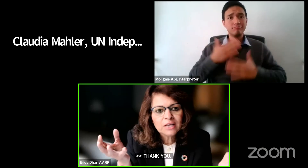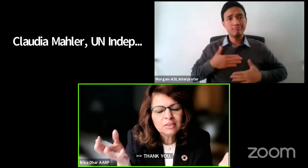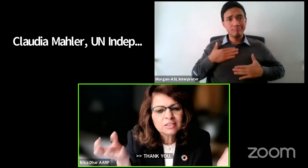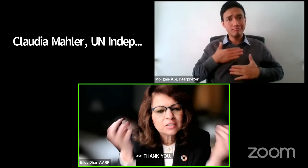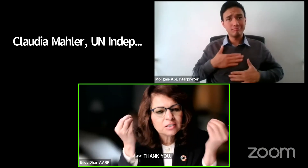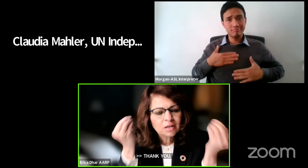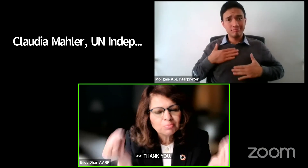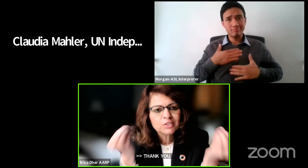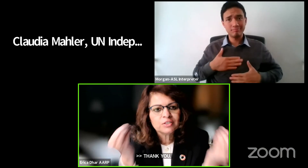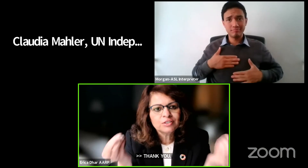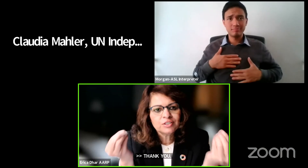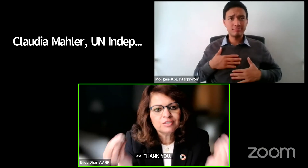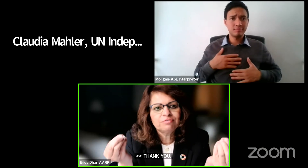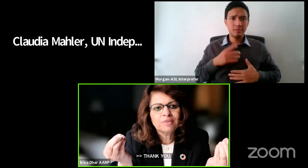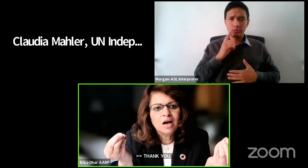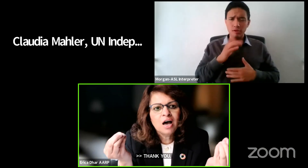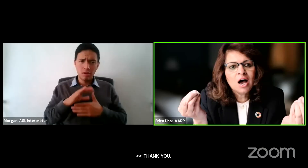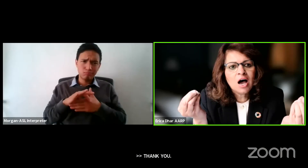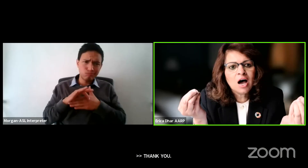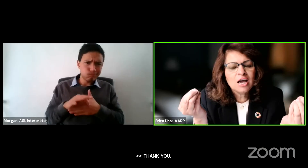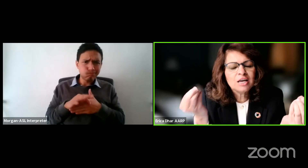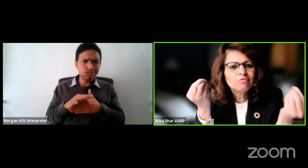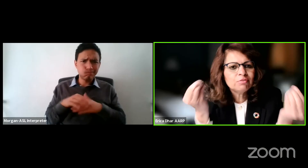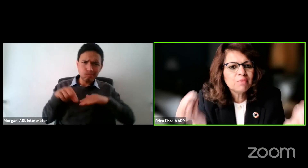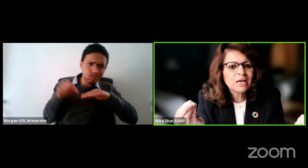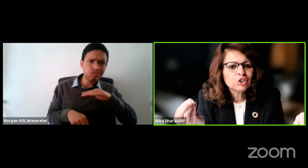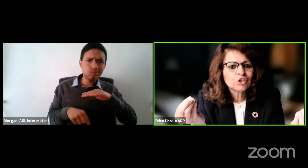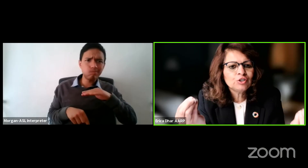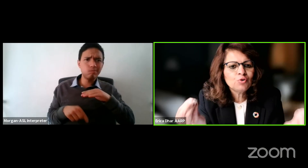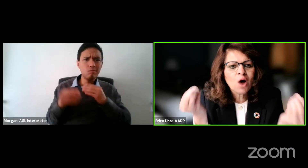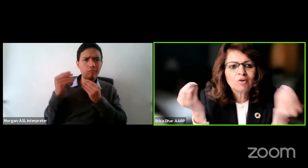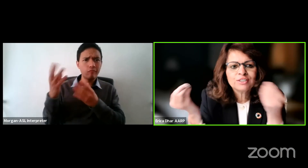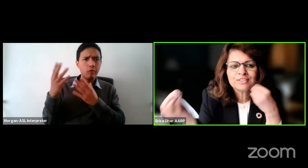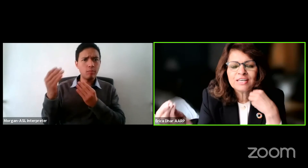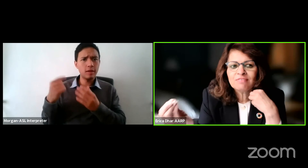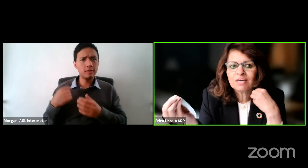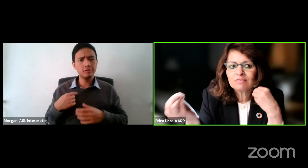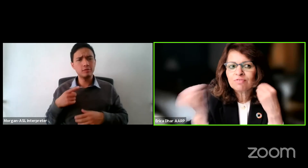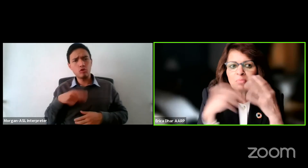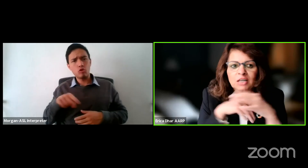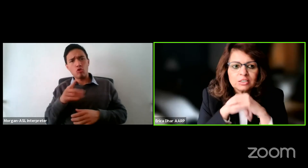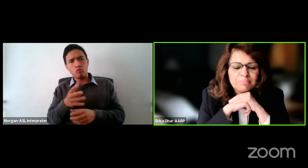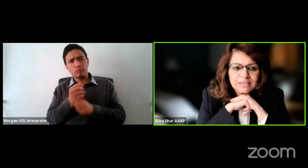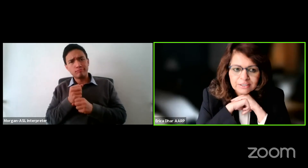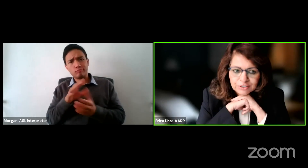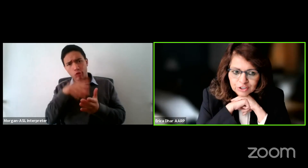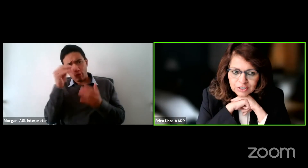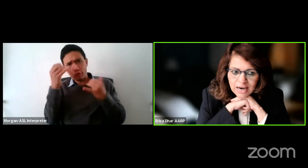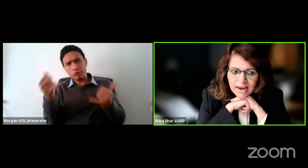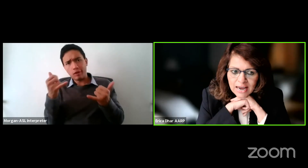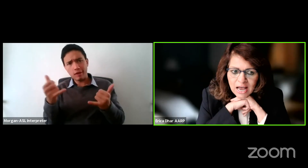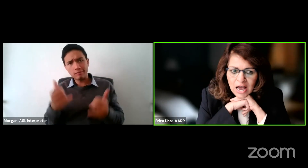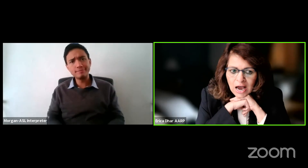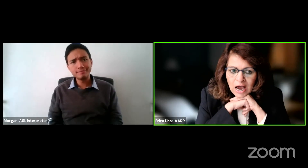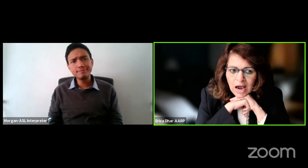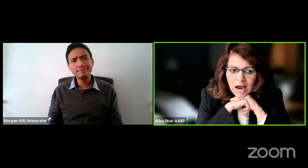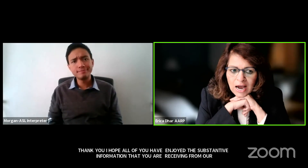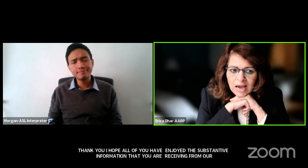enjoyed the substantive information you are receiving from our speakers